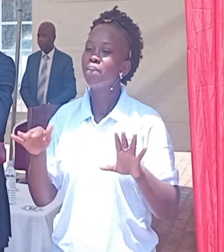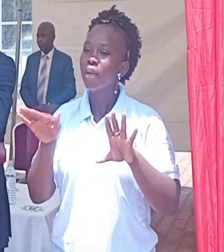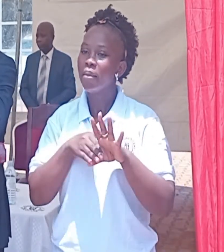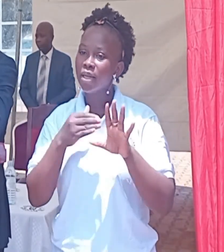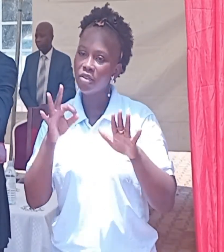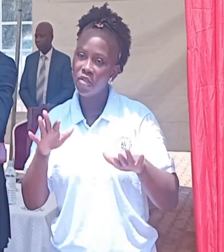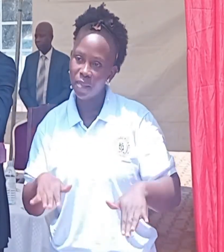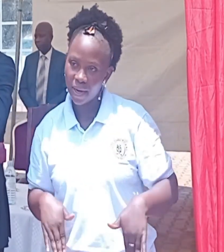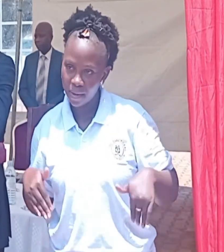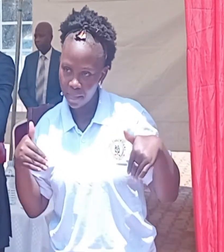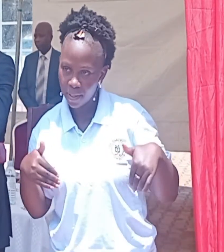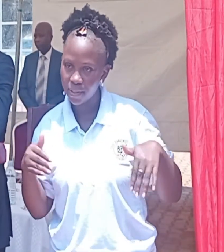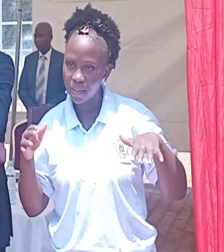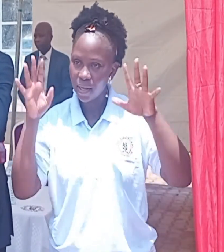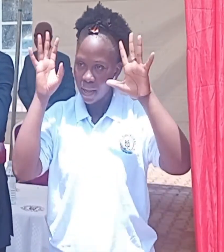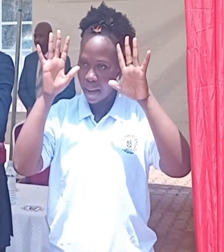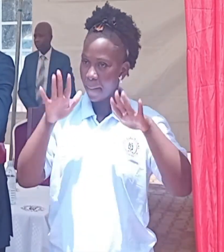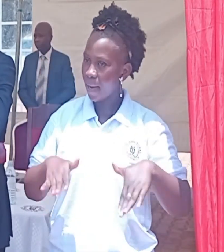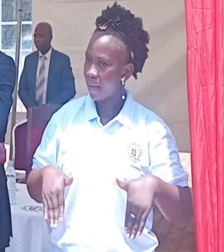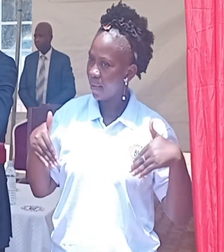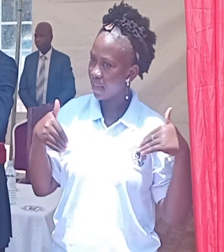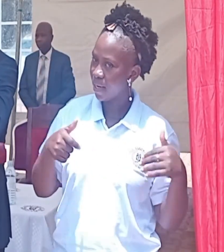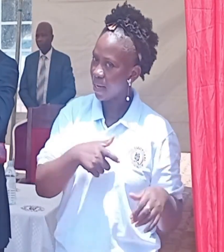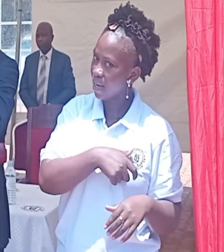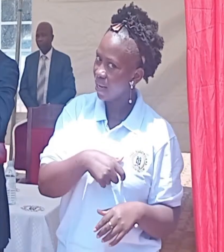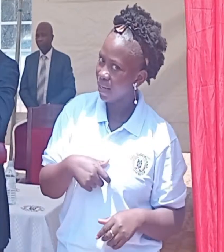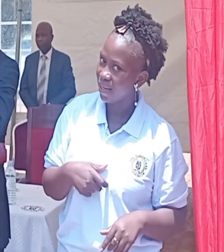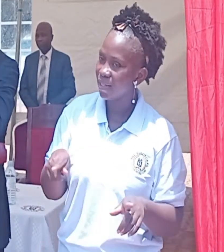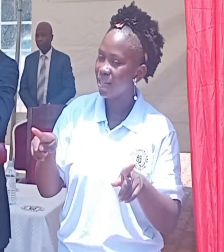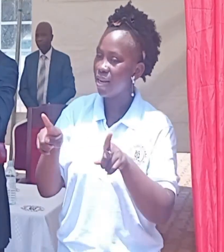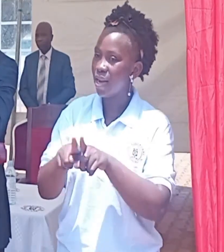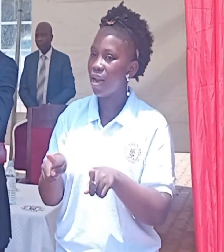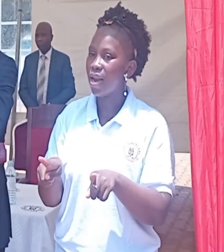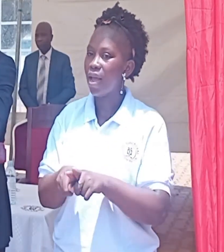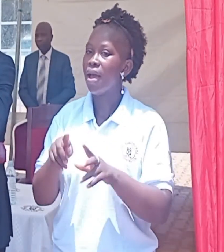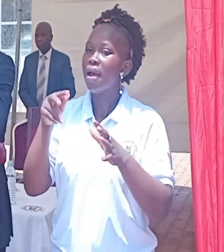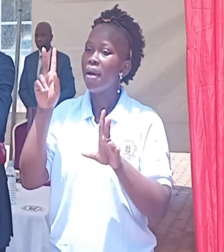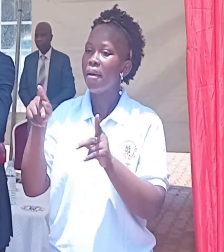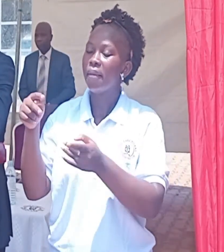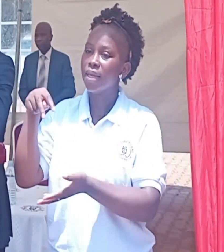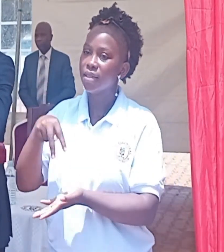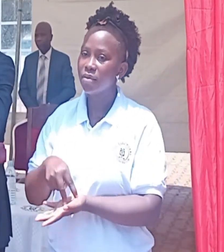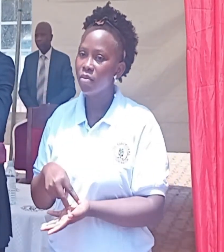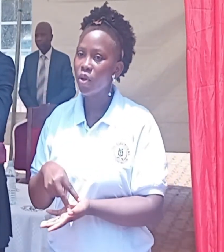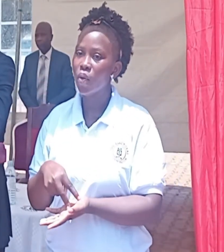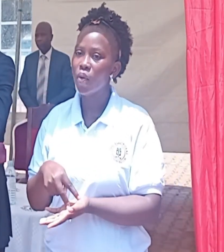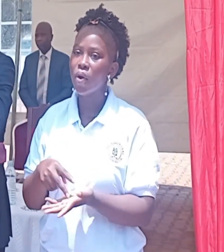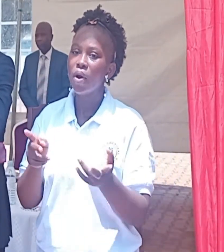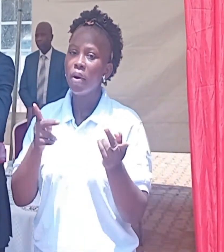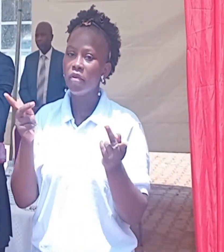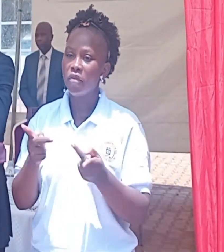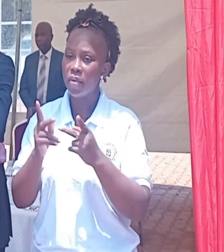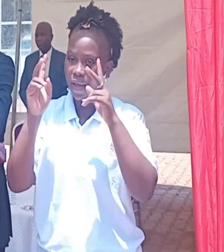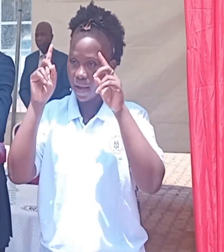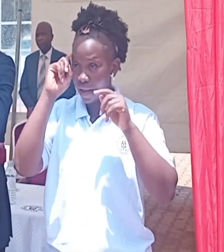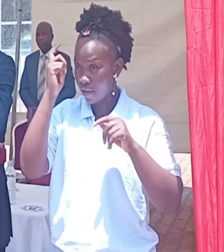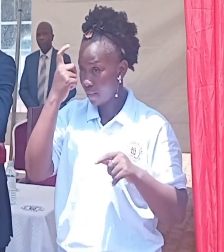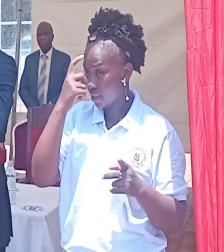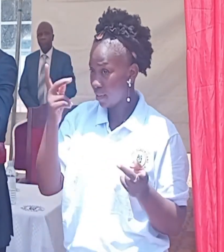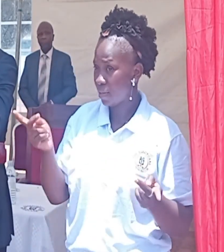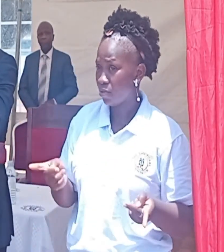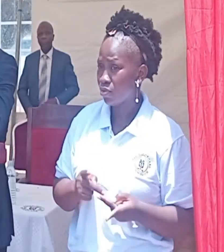of parliamentary candidates na abasindiyo ku bifo bya gavumenti